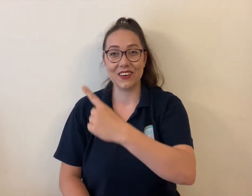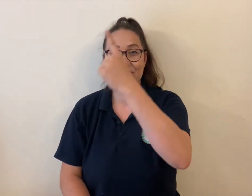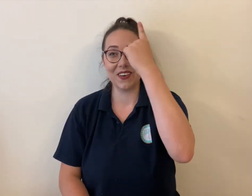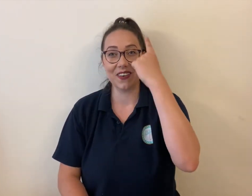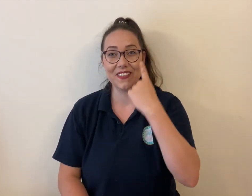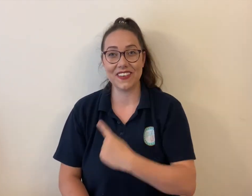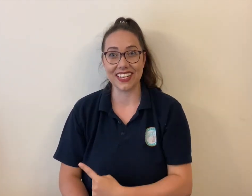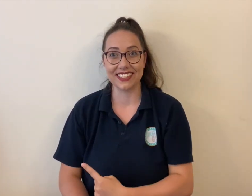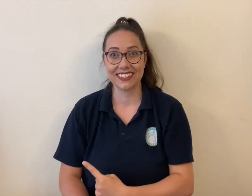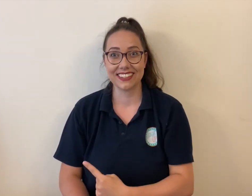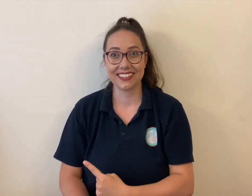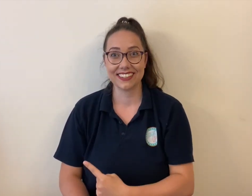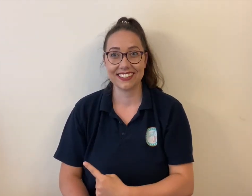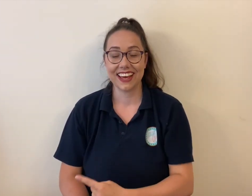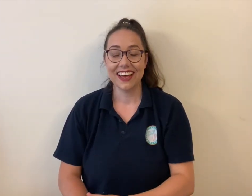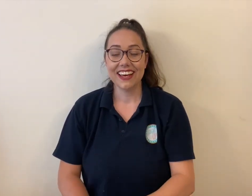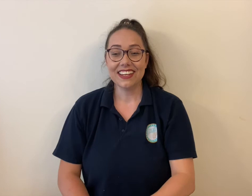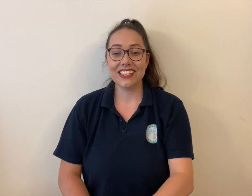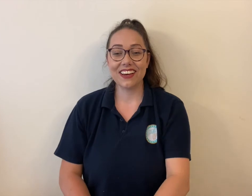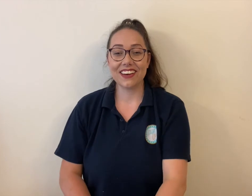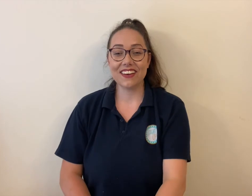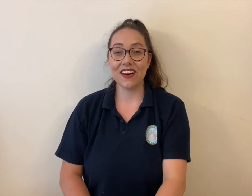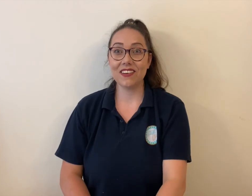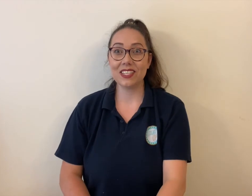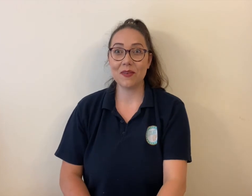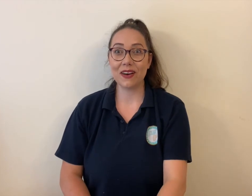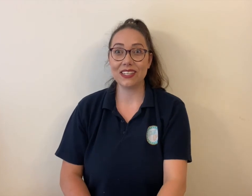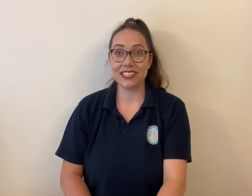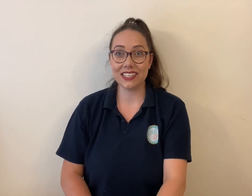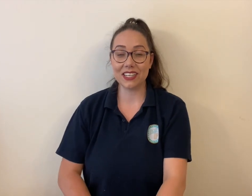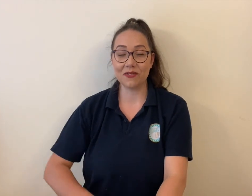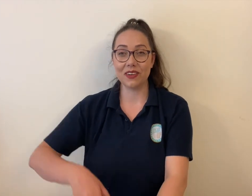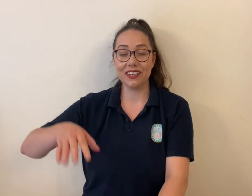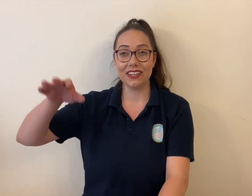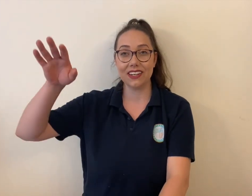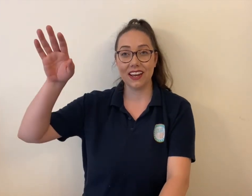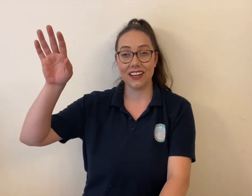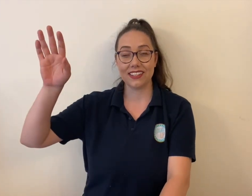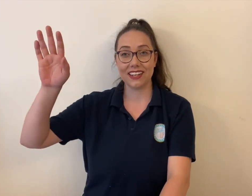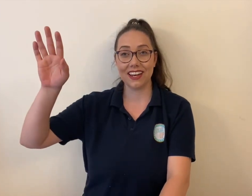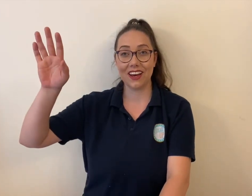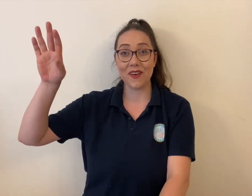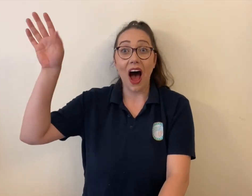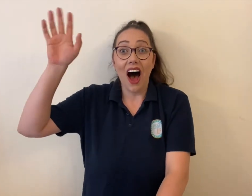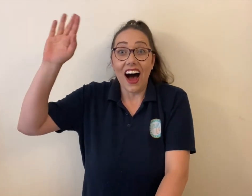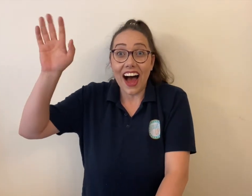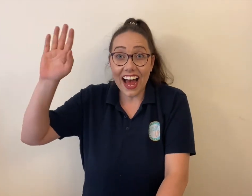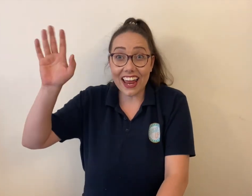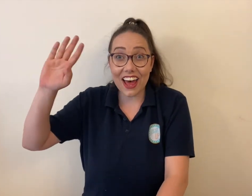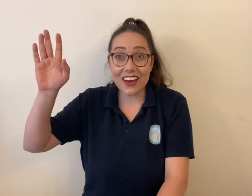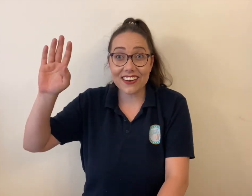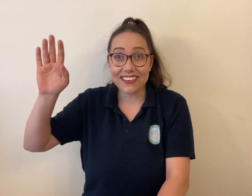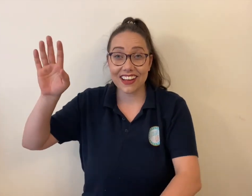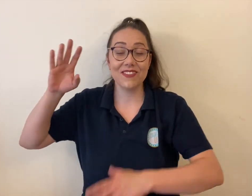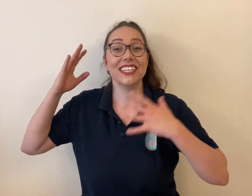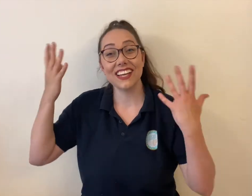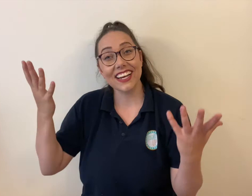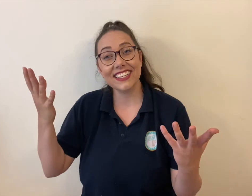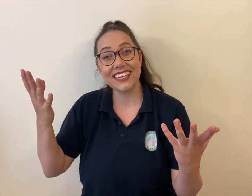your face. So if I was about to see someone and I said hello, I'm like, oh, hello, I'm excited